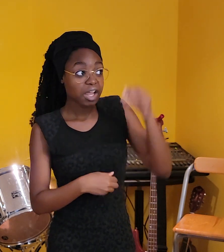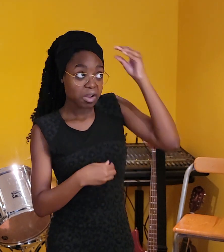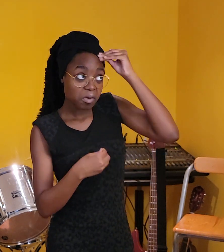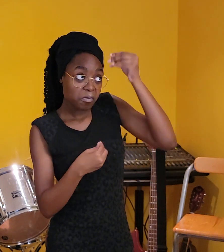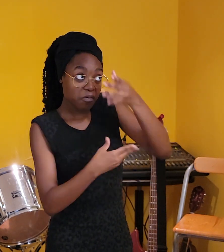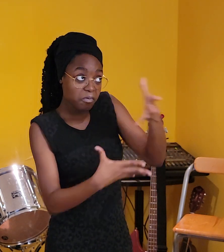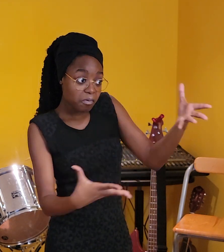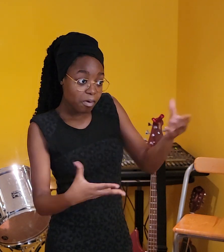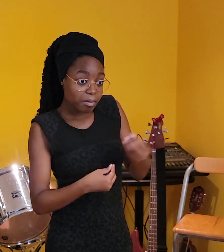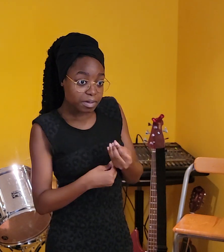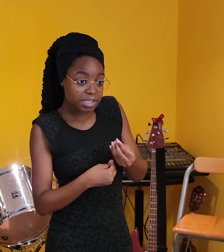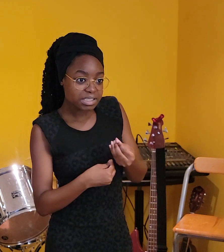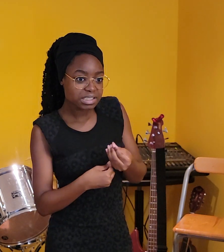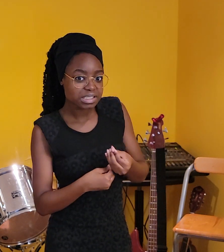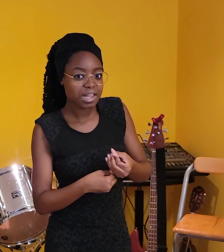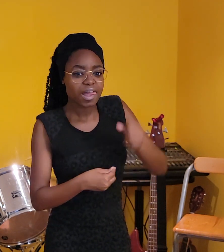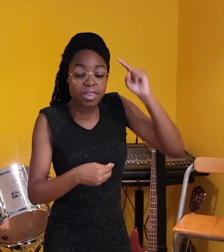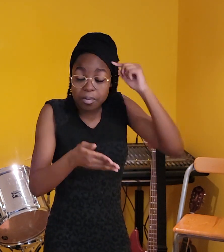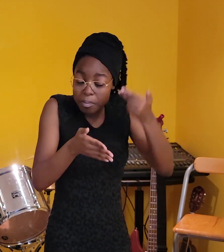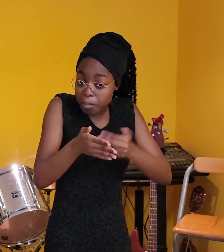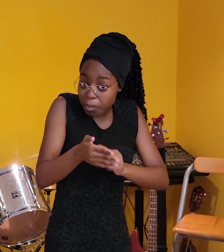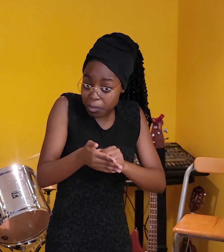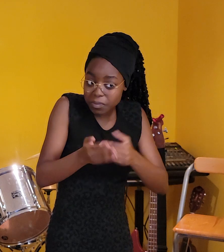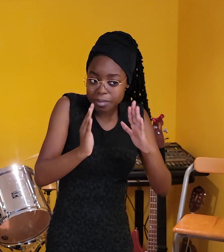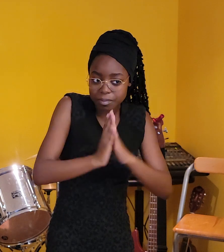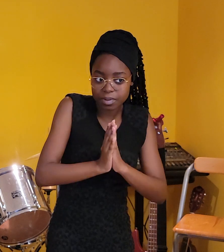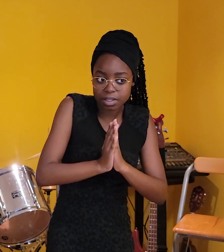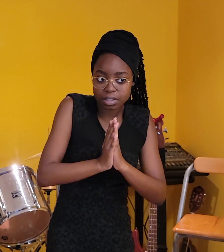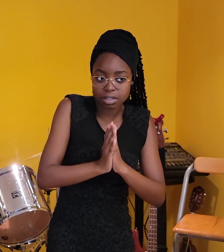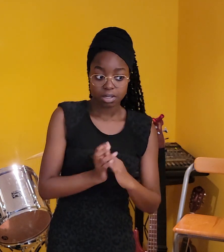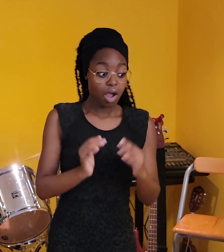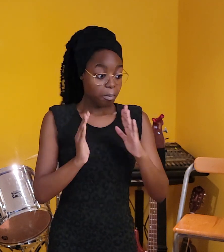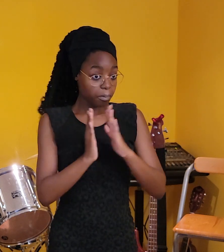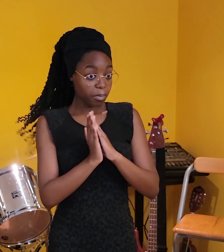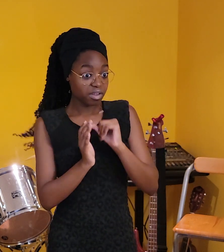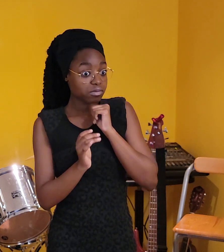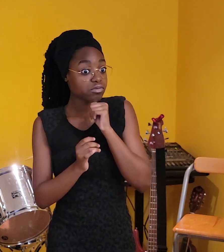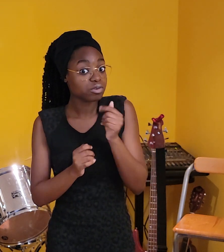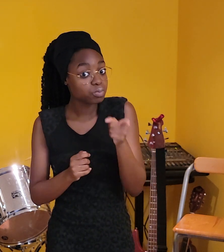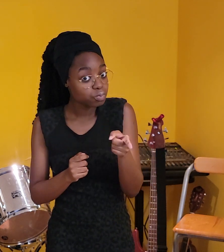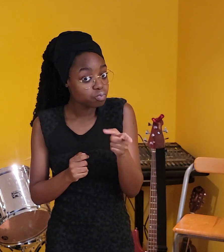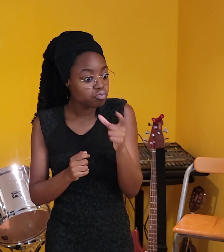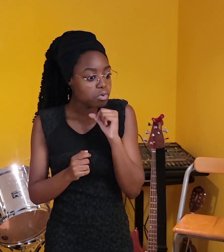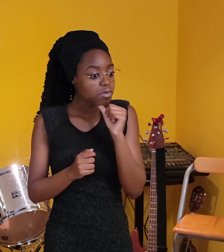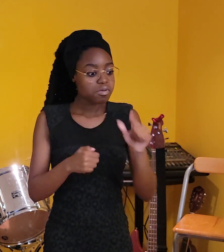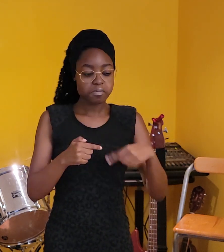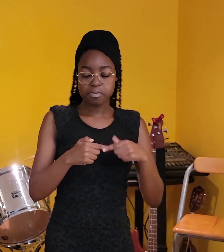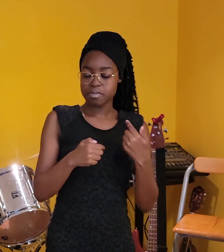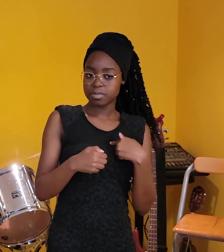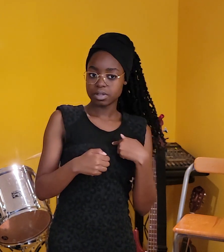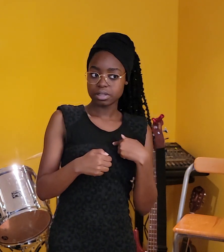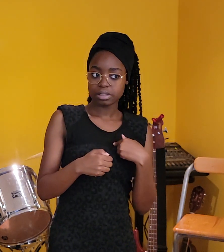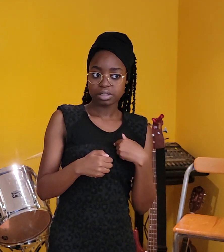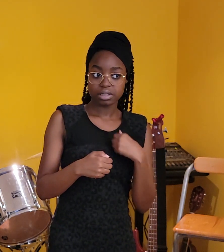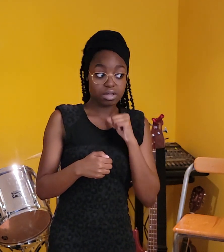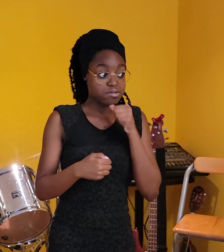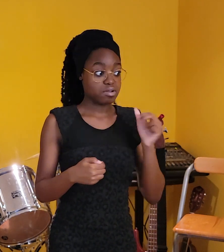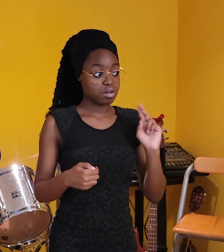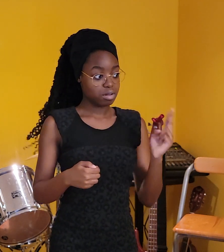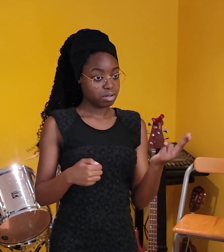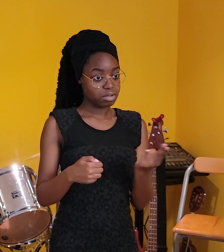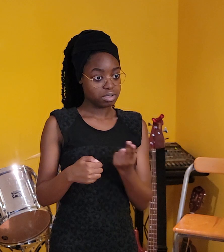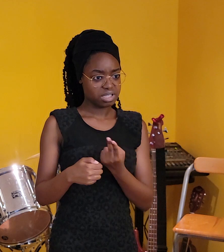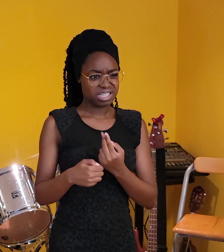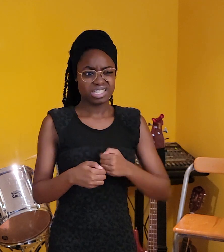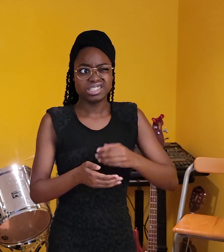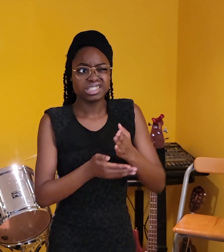of prayer. Prayer isn't about you, it's about me. Prayer isn't about us. You know, some teach that prayer is about